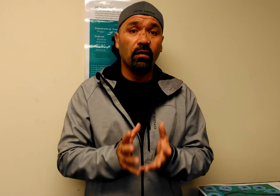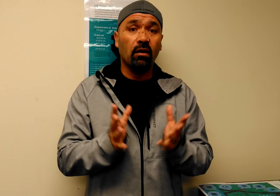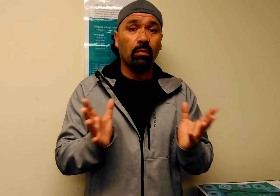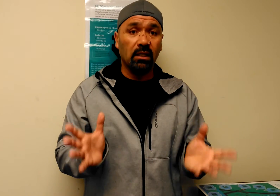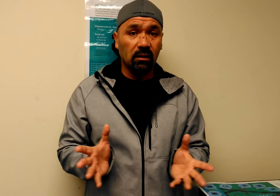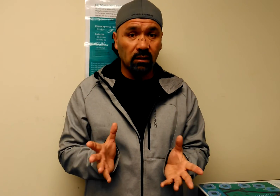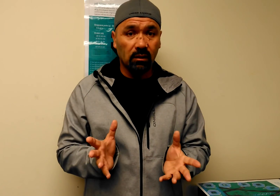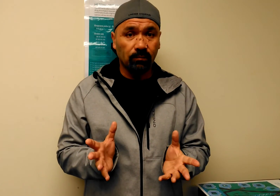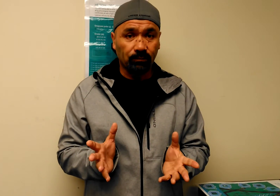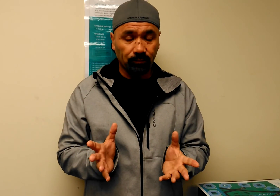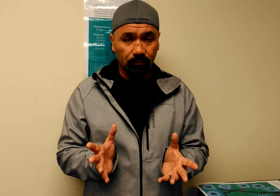vowel blends.